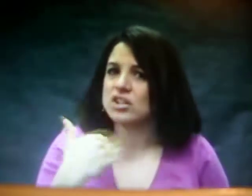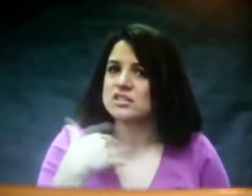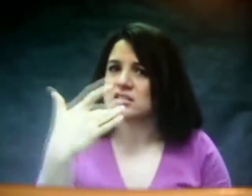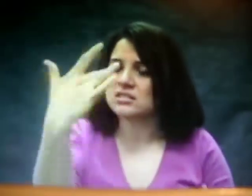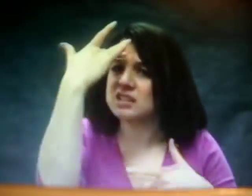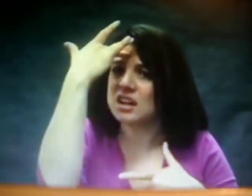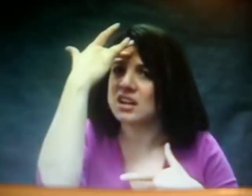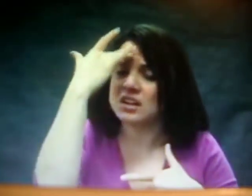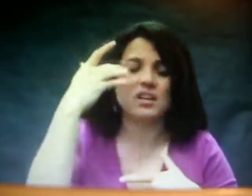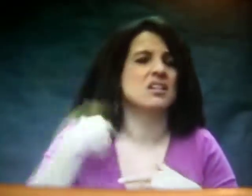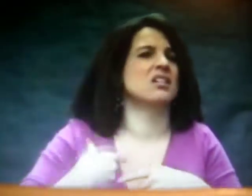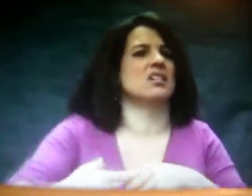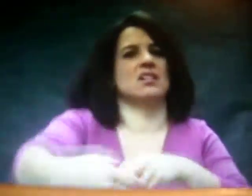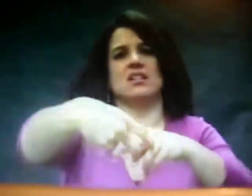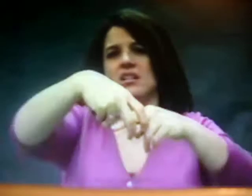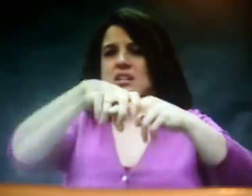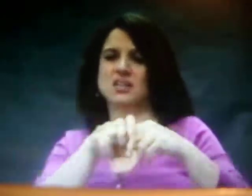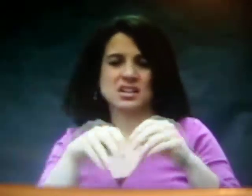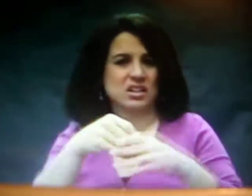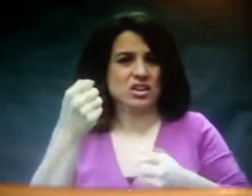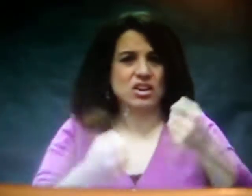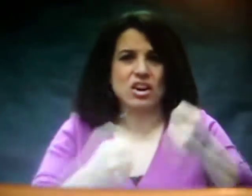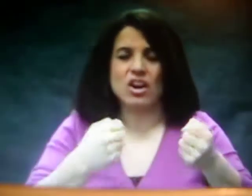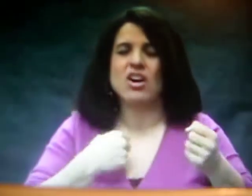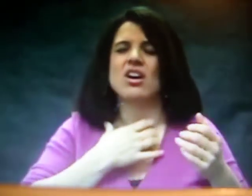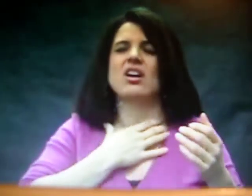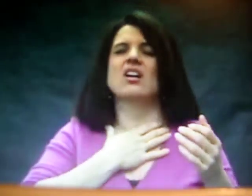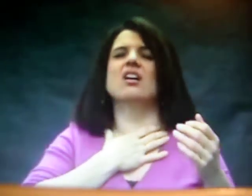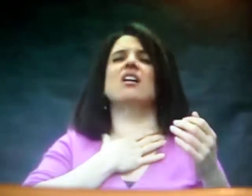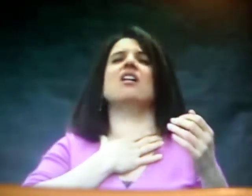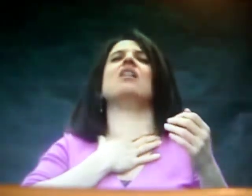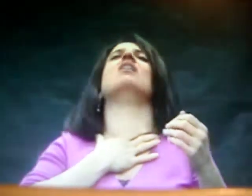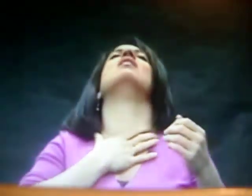I didn't really feel good, so I had to take a seat in my car.